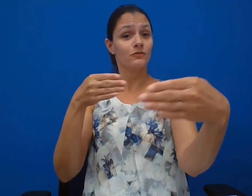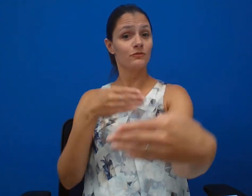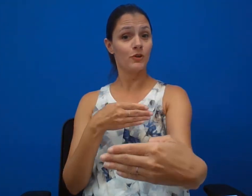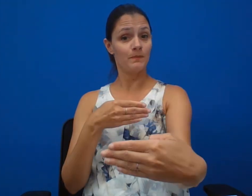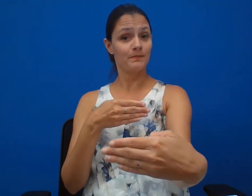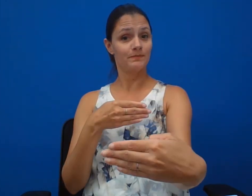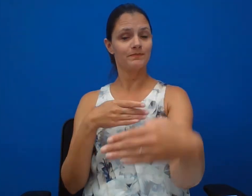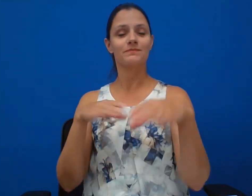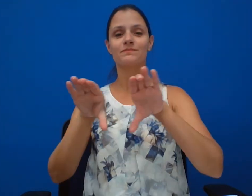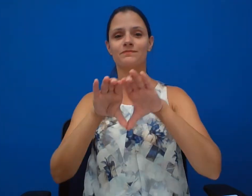Classroom.